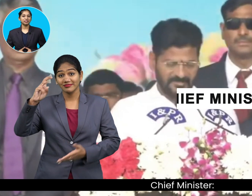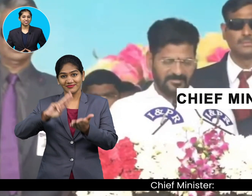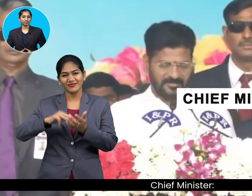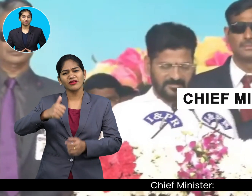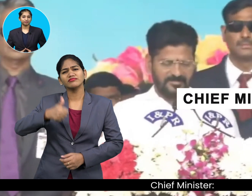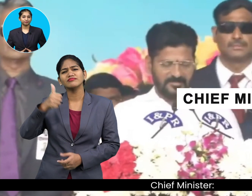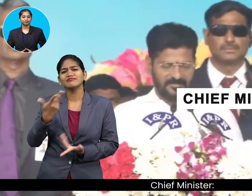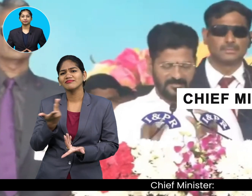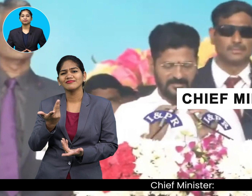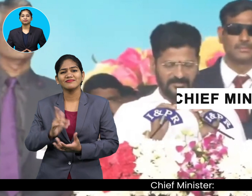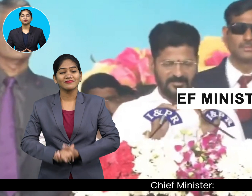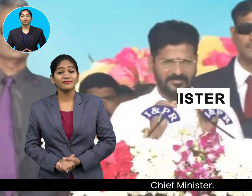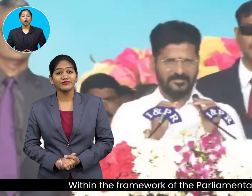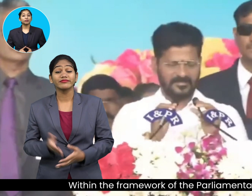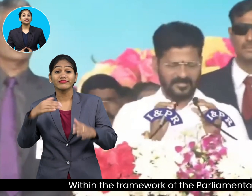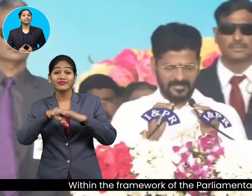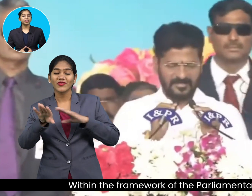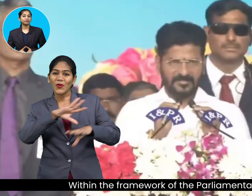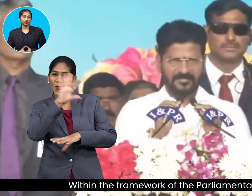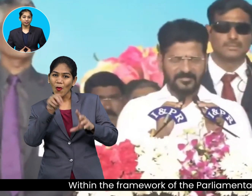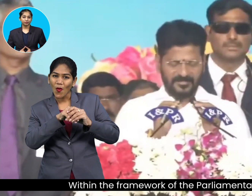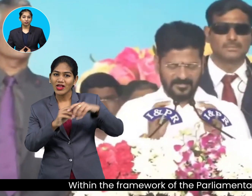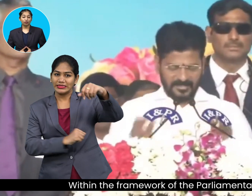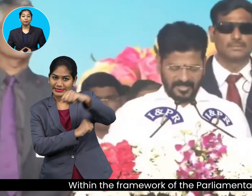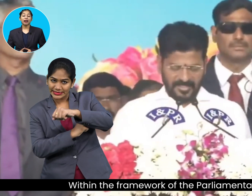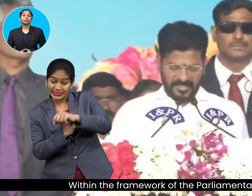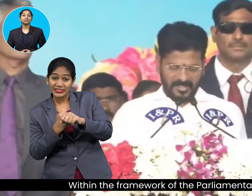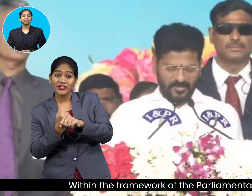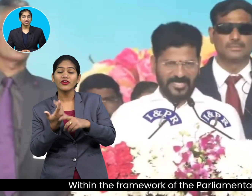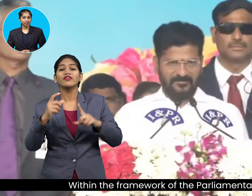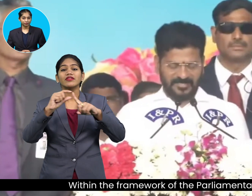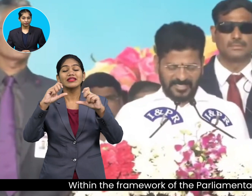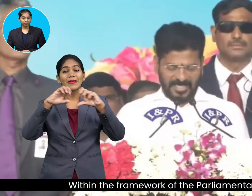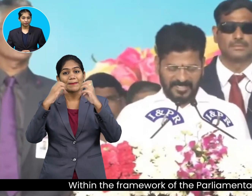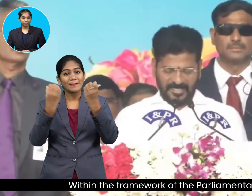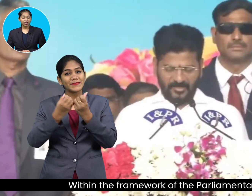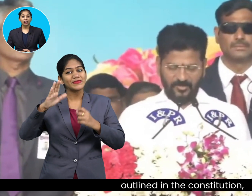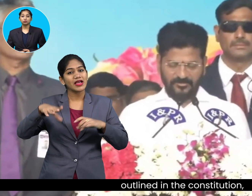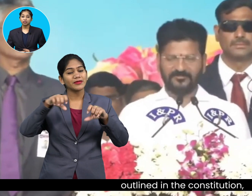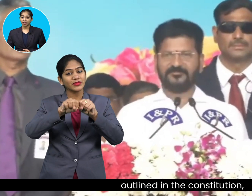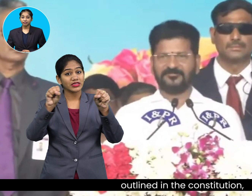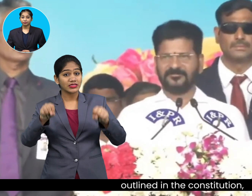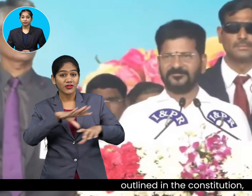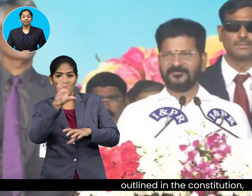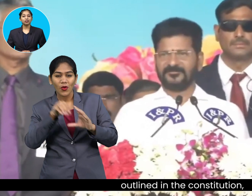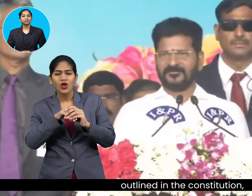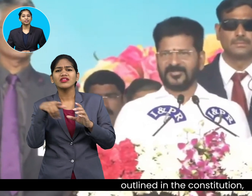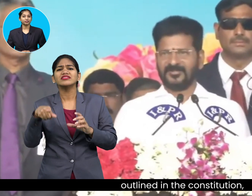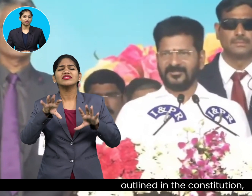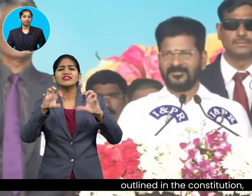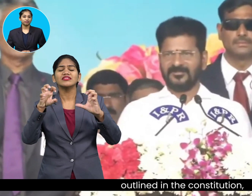Chief Minister. Within the framework of the parliamentary system outlined in